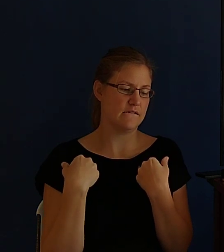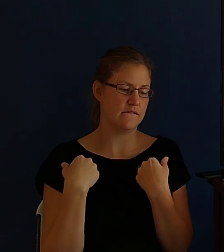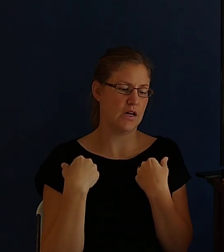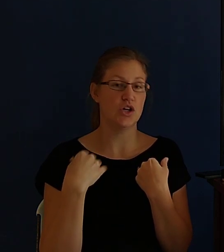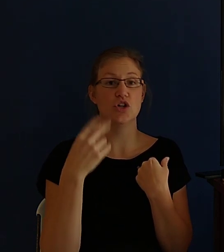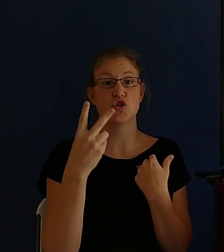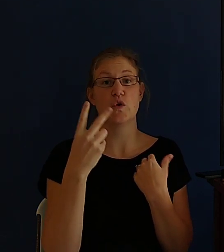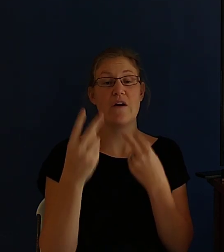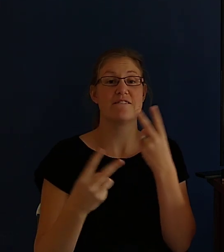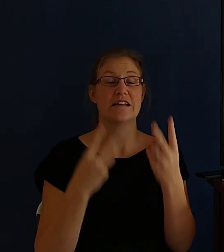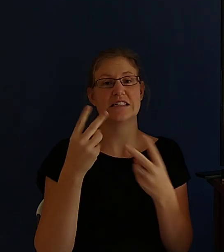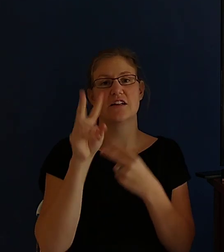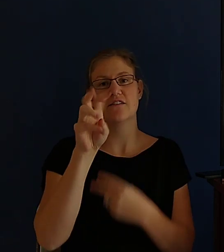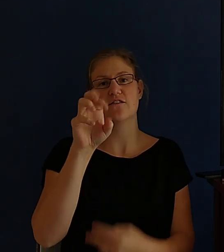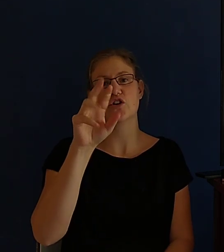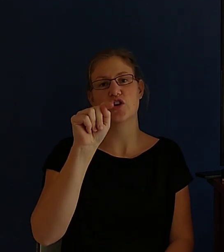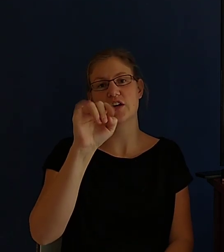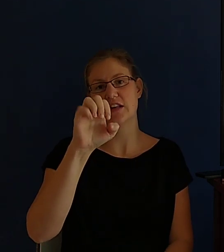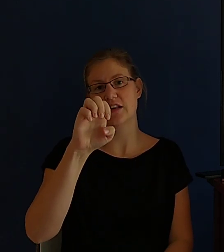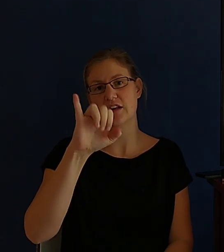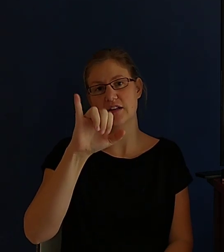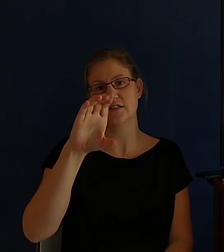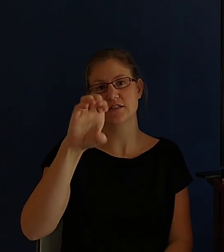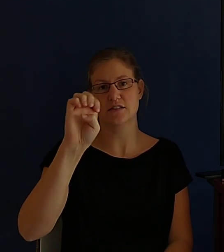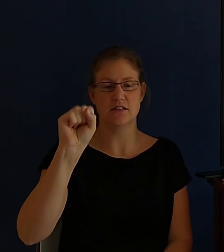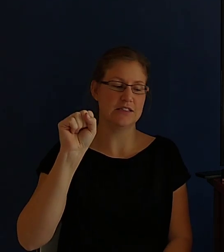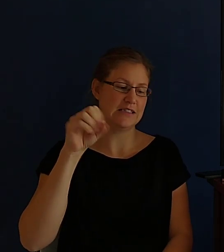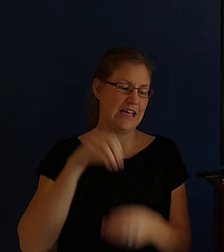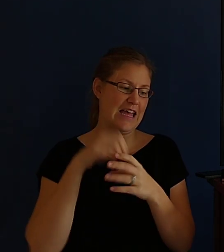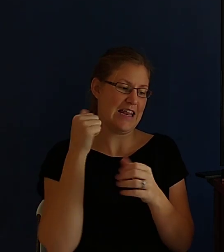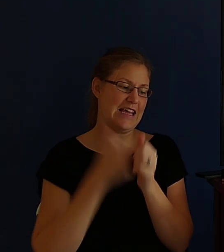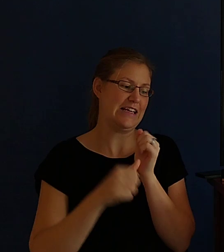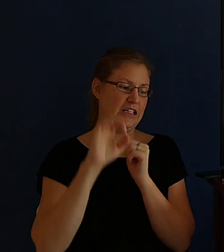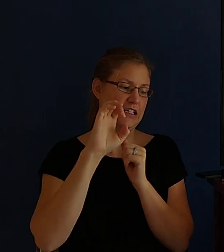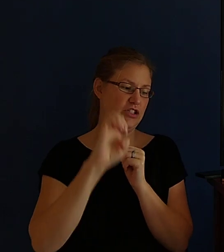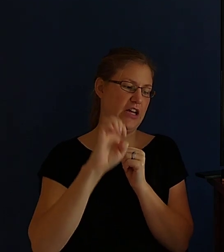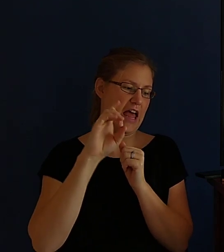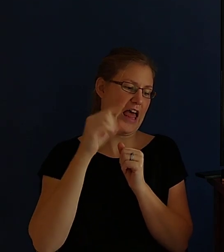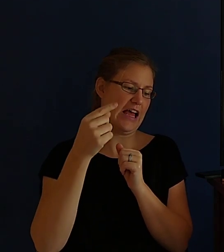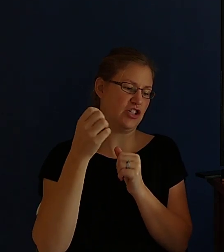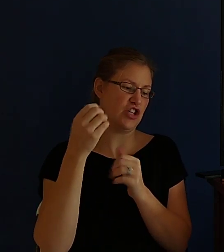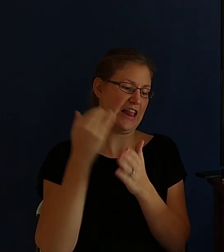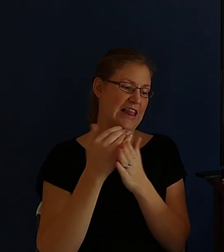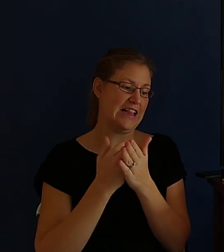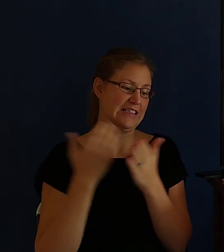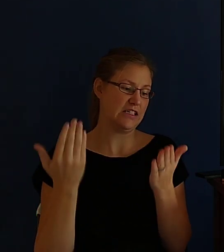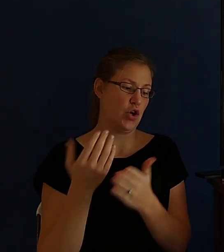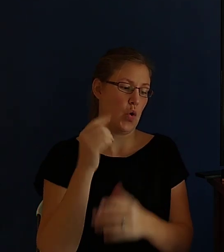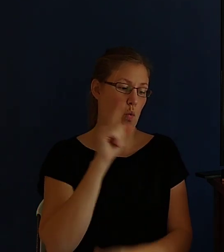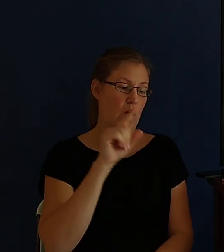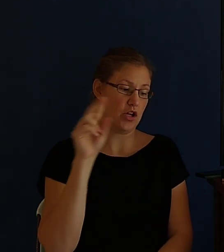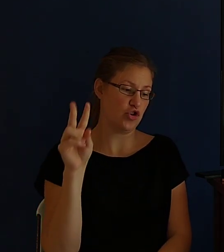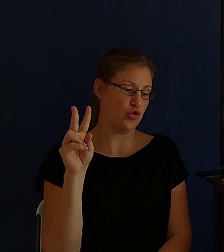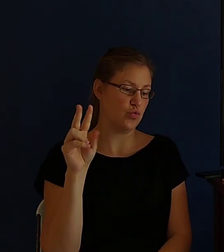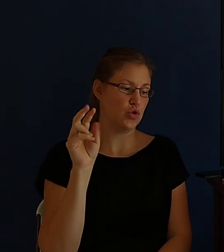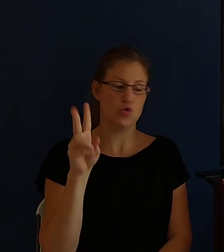visited vertices in every edge that is listed here. So 1 and 2, 2 is not discovered,